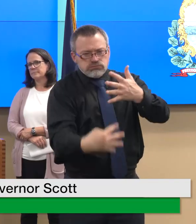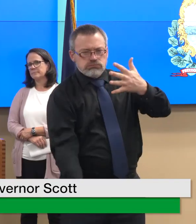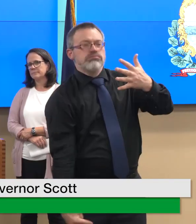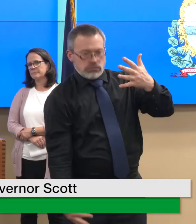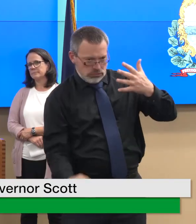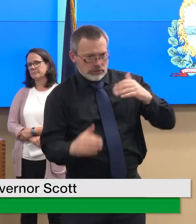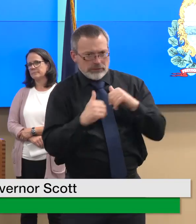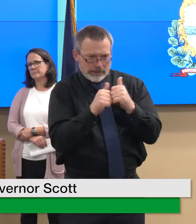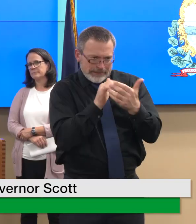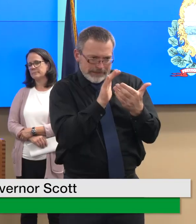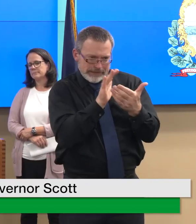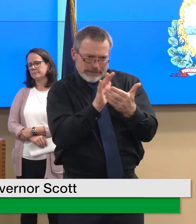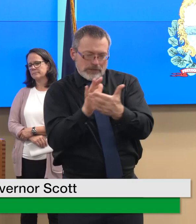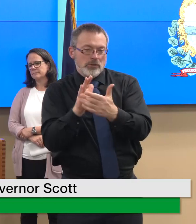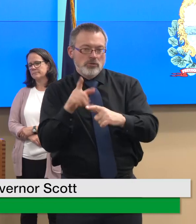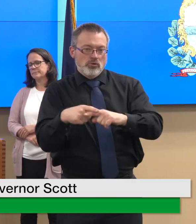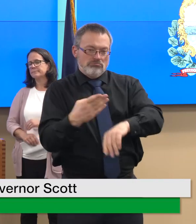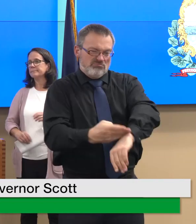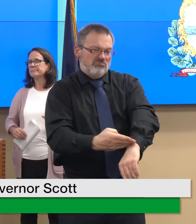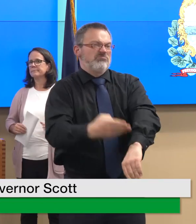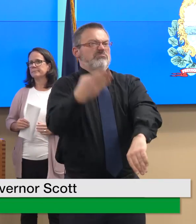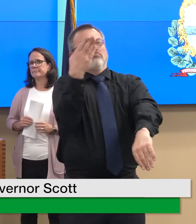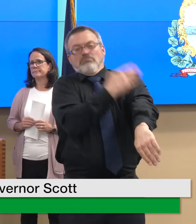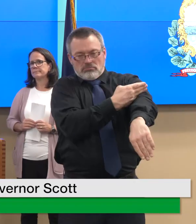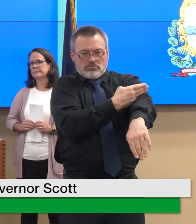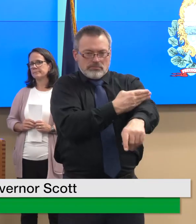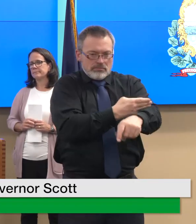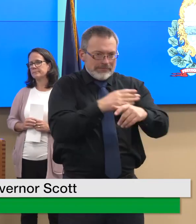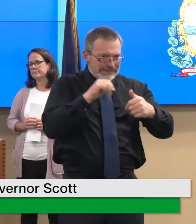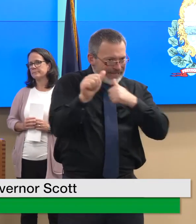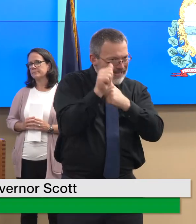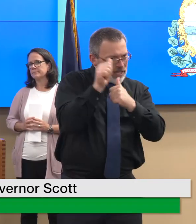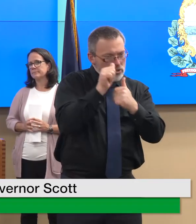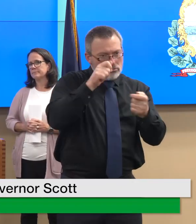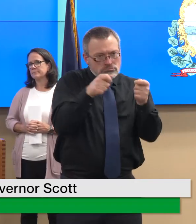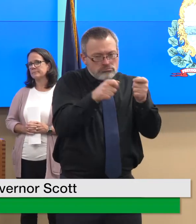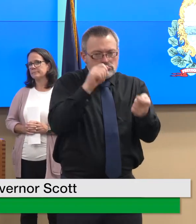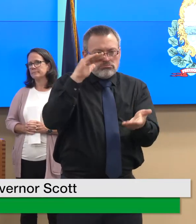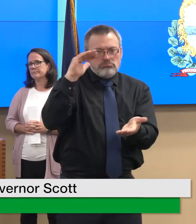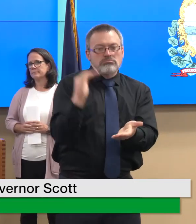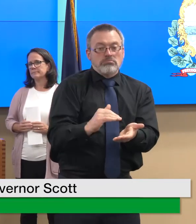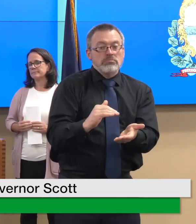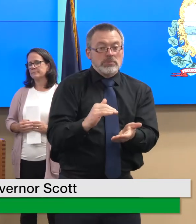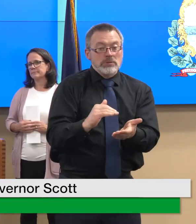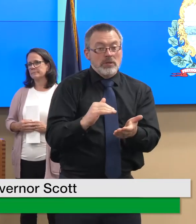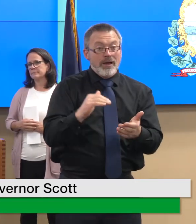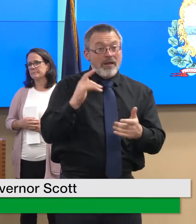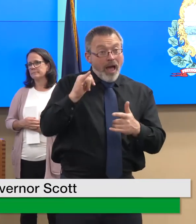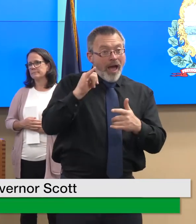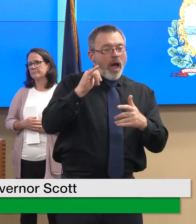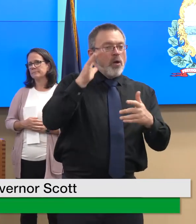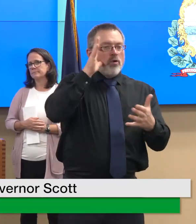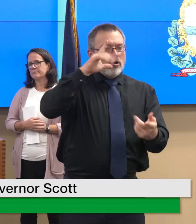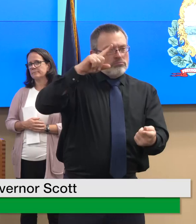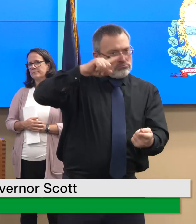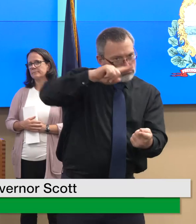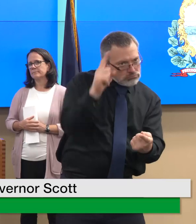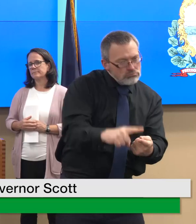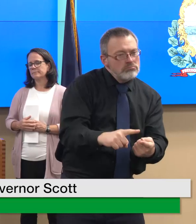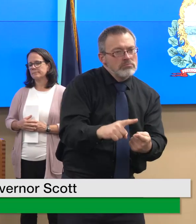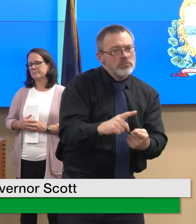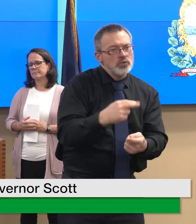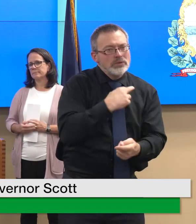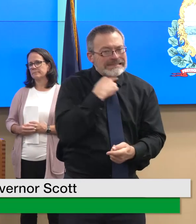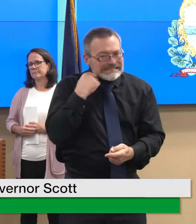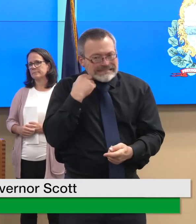working with FEMA. So I think reducing the risk in the long run is incredibly important, bridging the short-term capital. And I'm